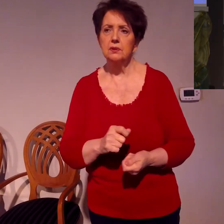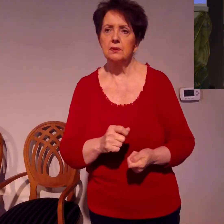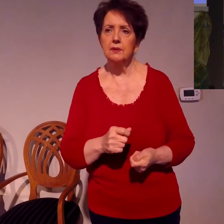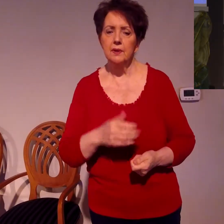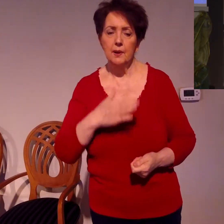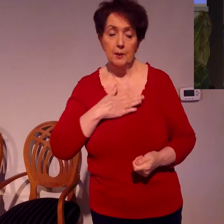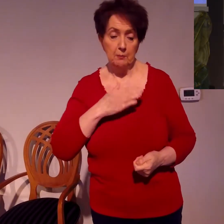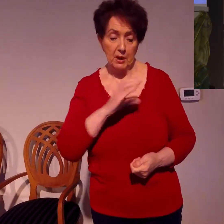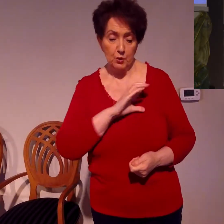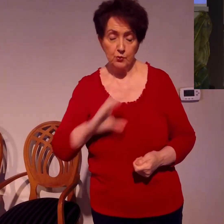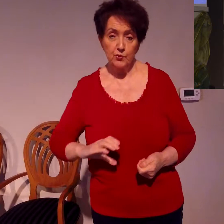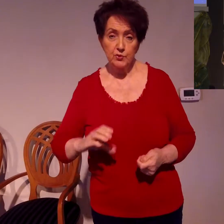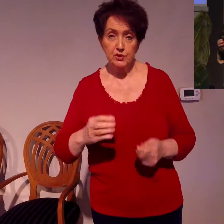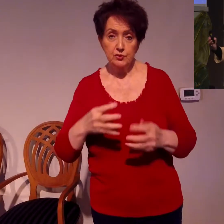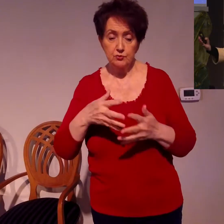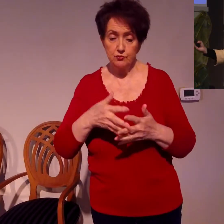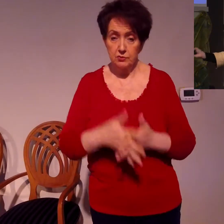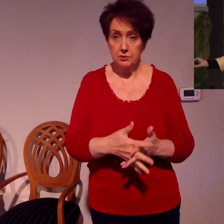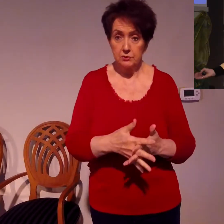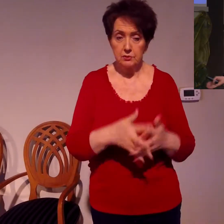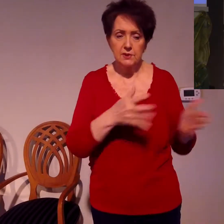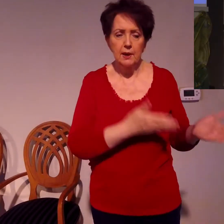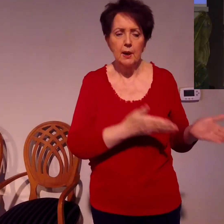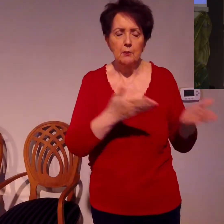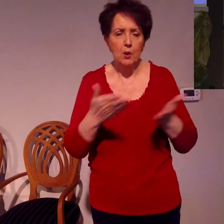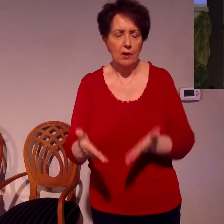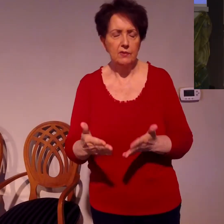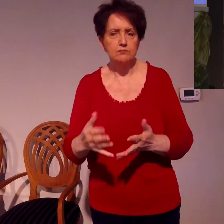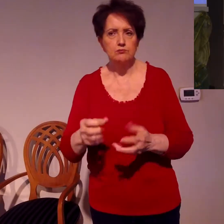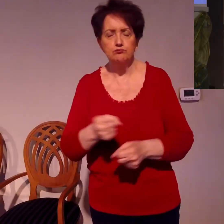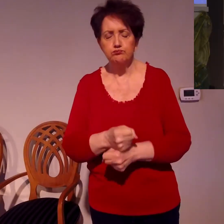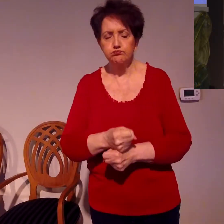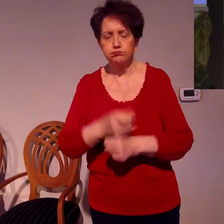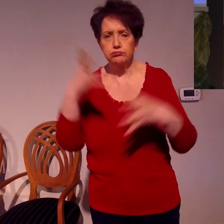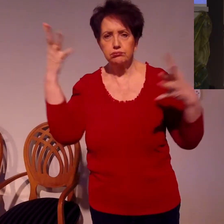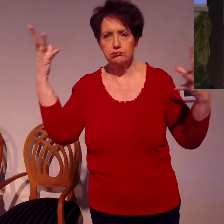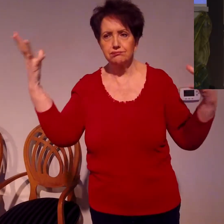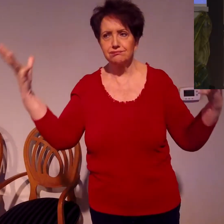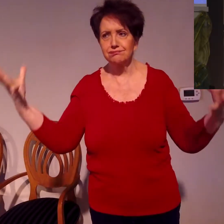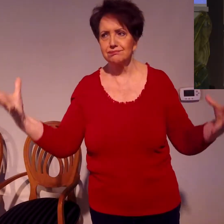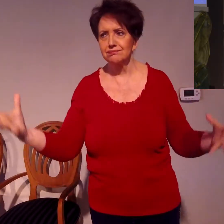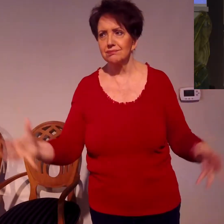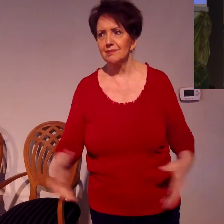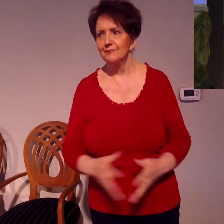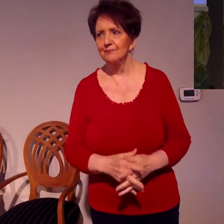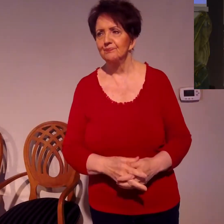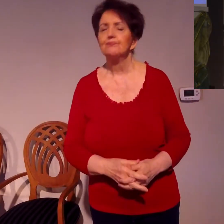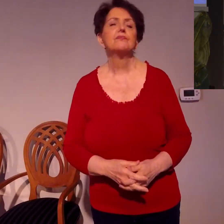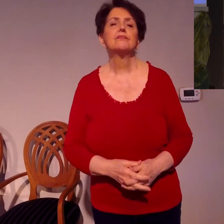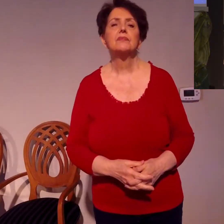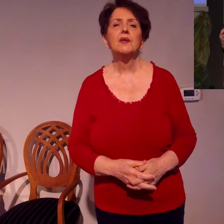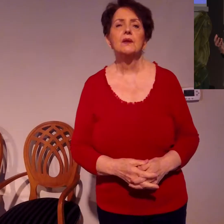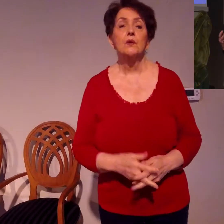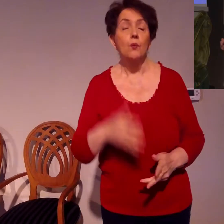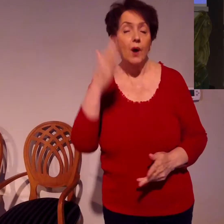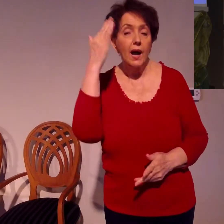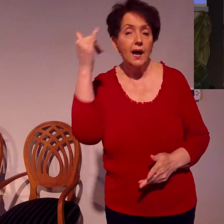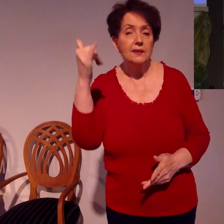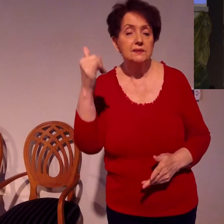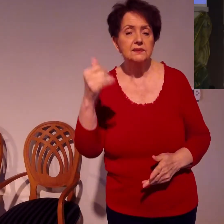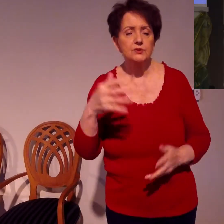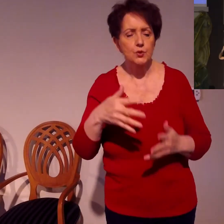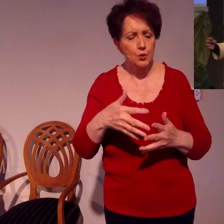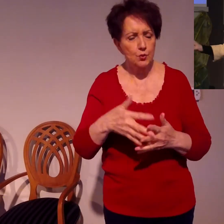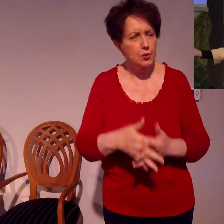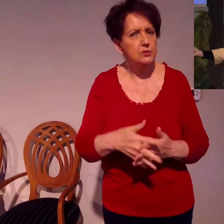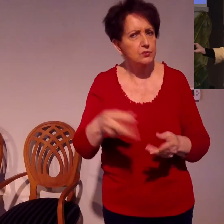Christian roots with me and then broke them wide open. so that those roots could serve me,